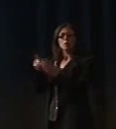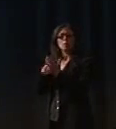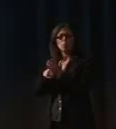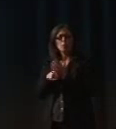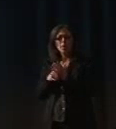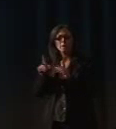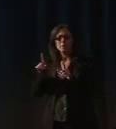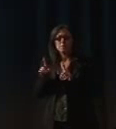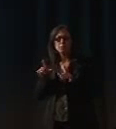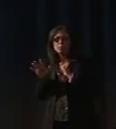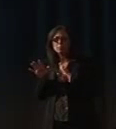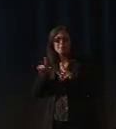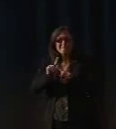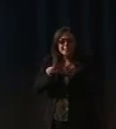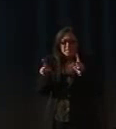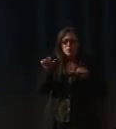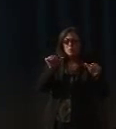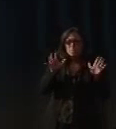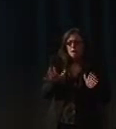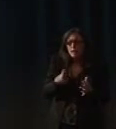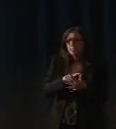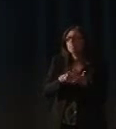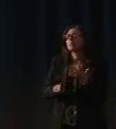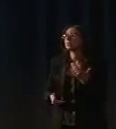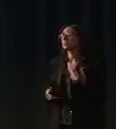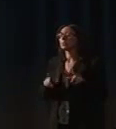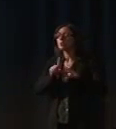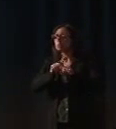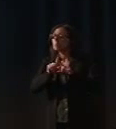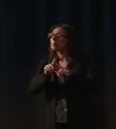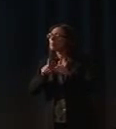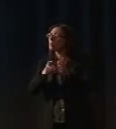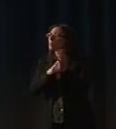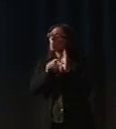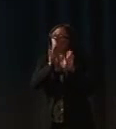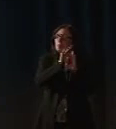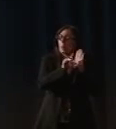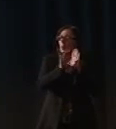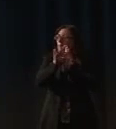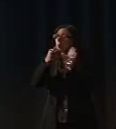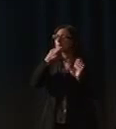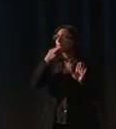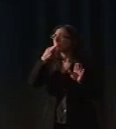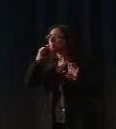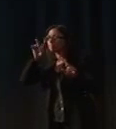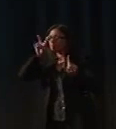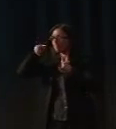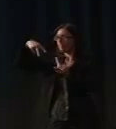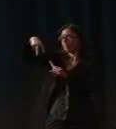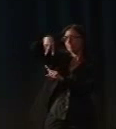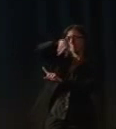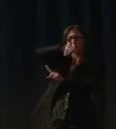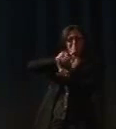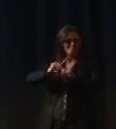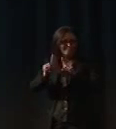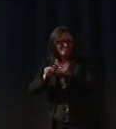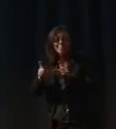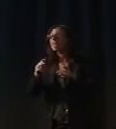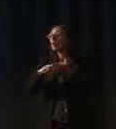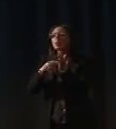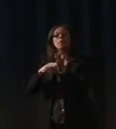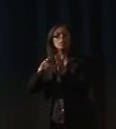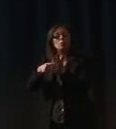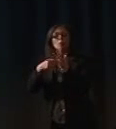scientists with different backgrounds, different expertise in different areas from different institutions. And so this